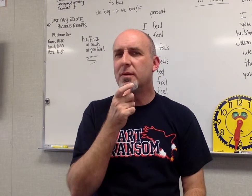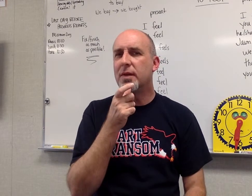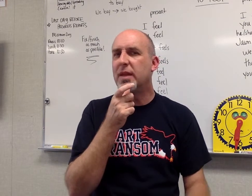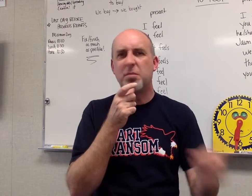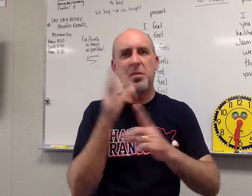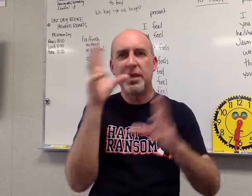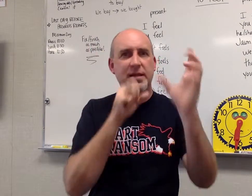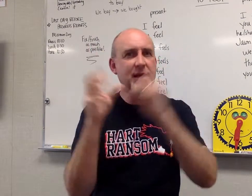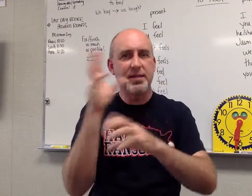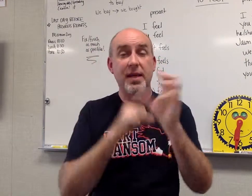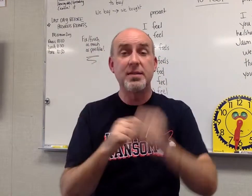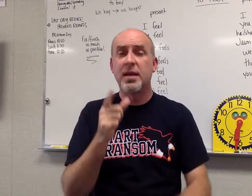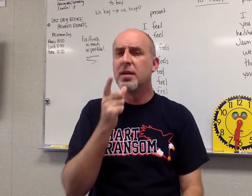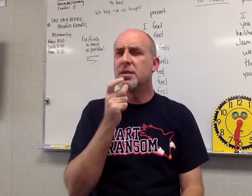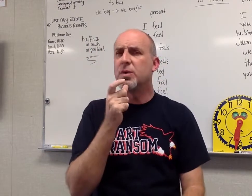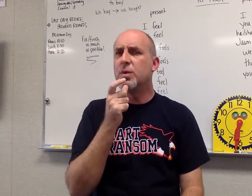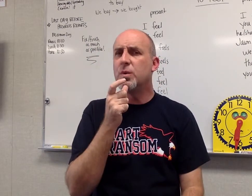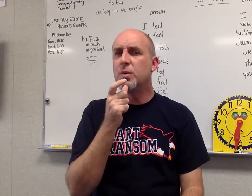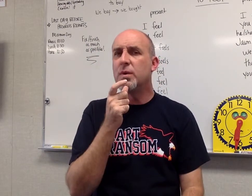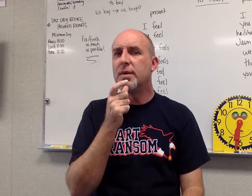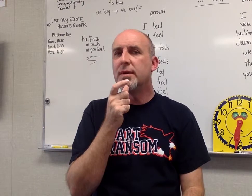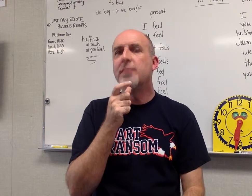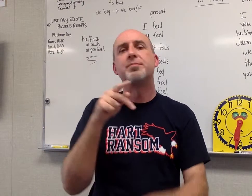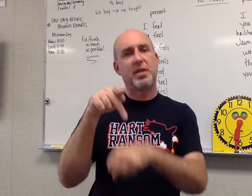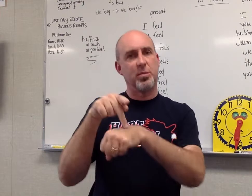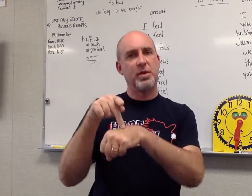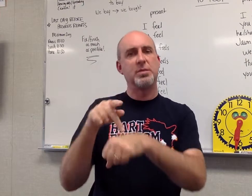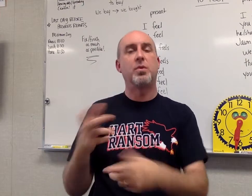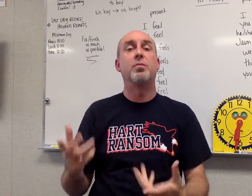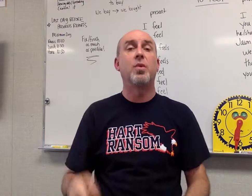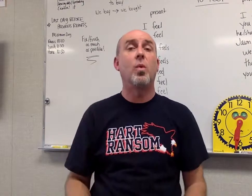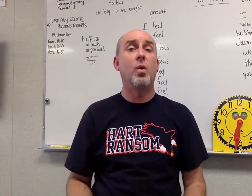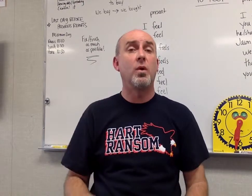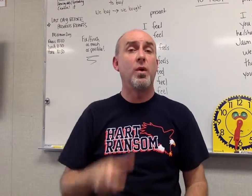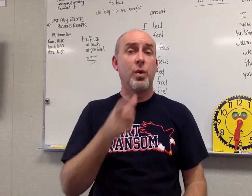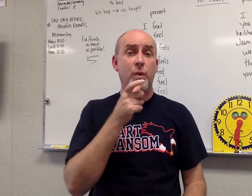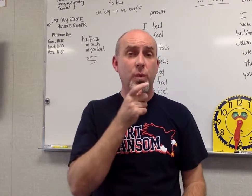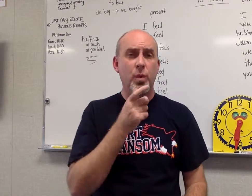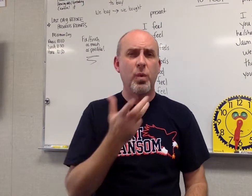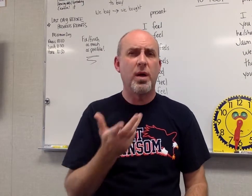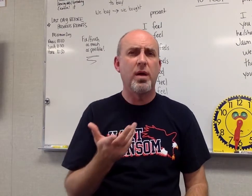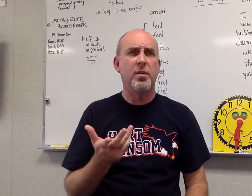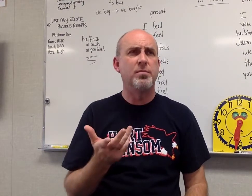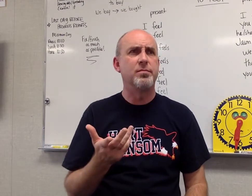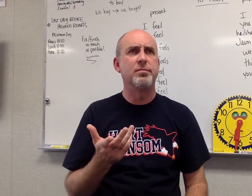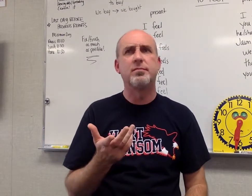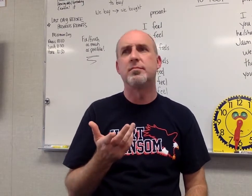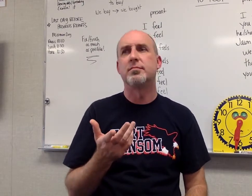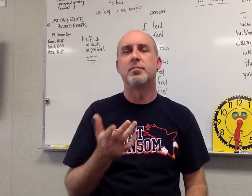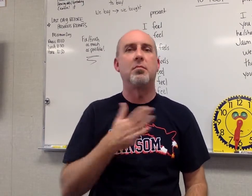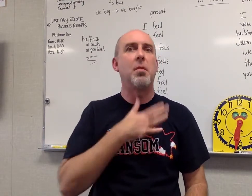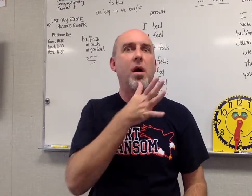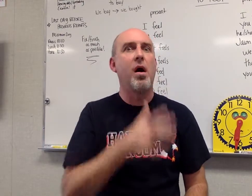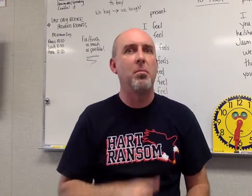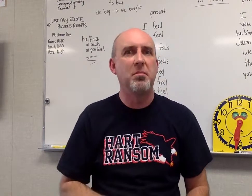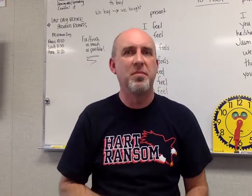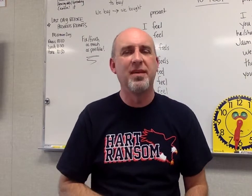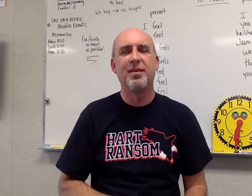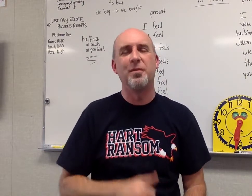And they can maybe guess. Who? The principal. Or who? My mom.